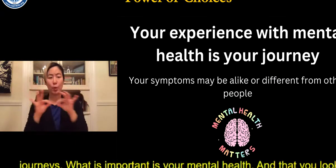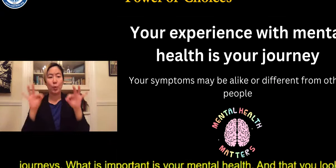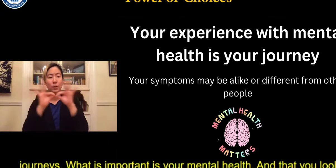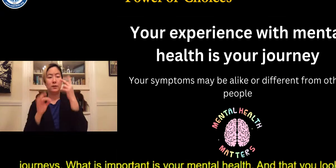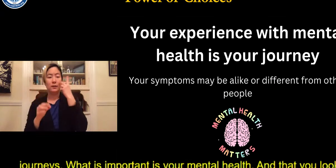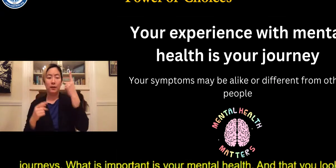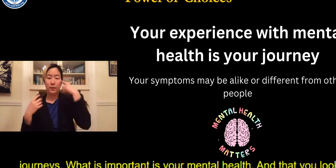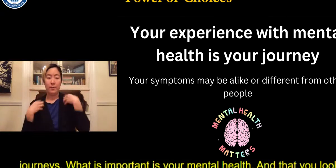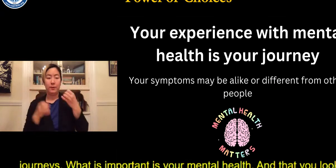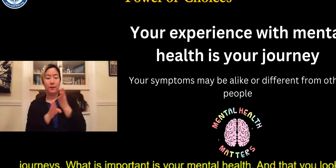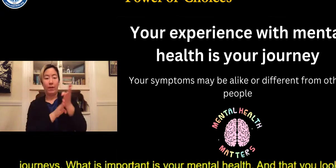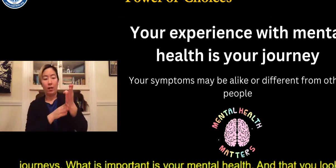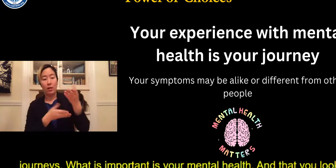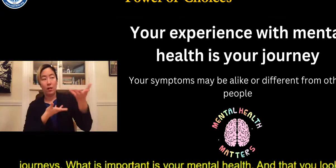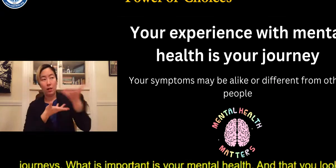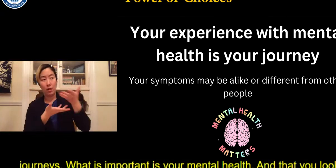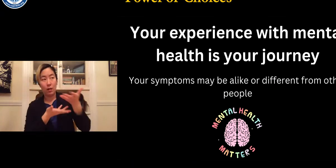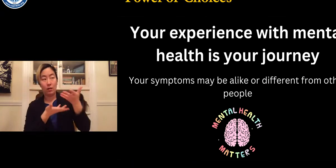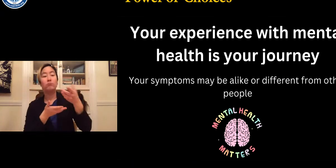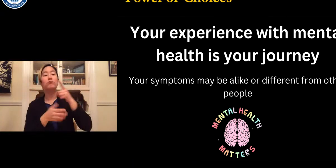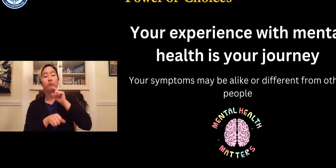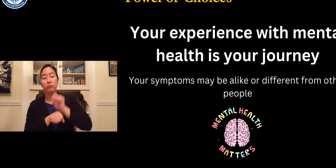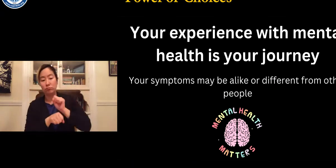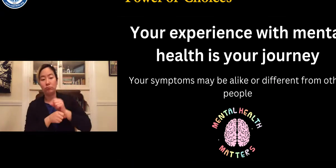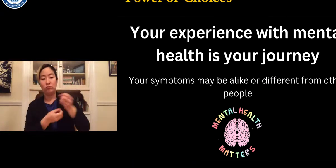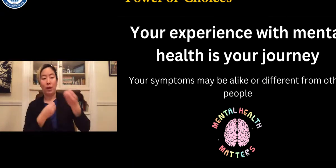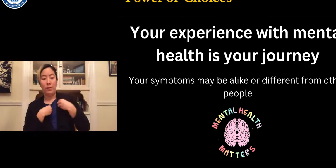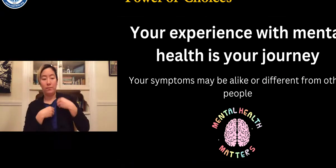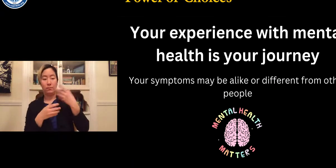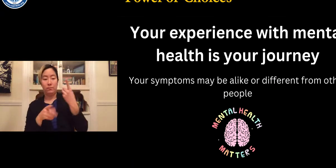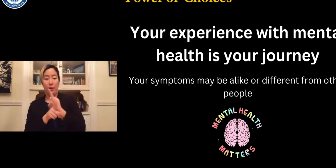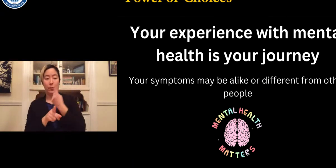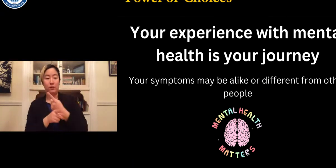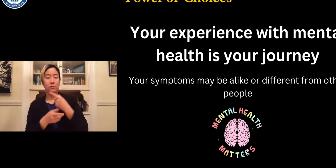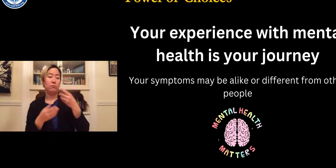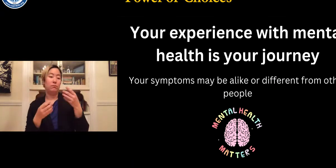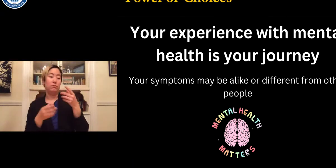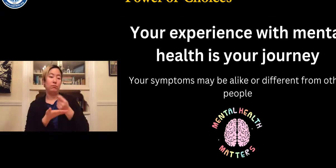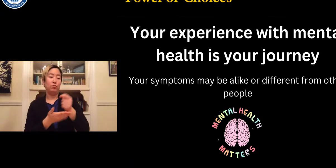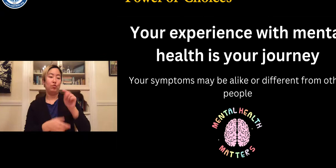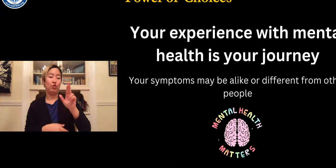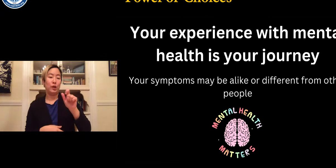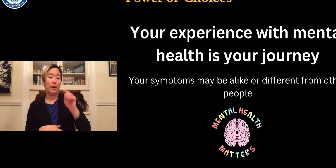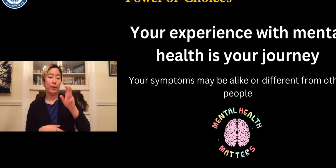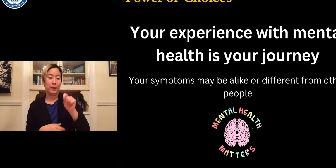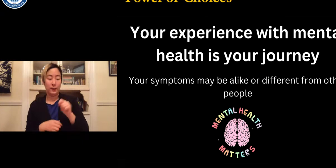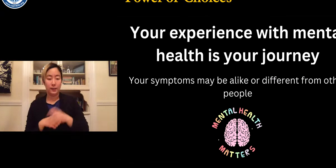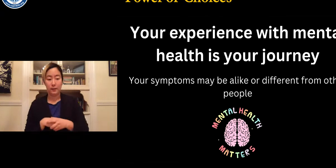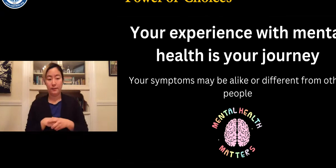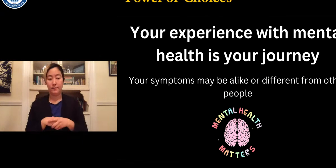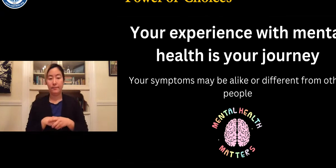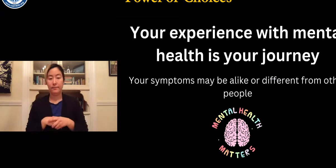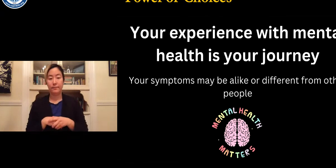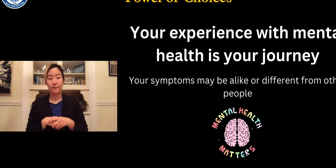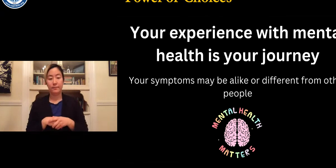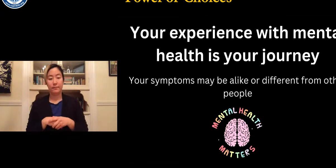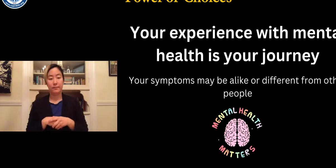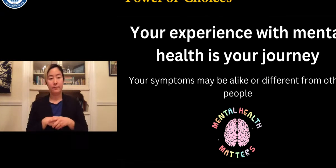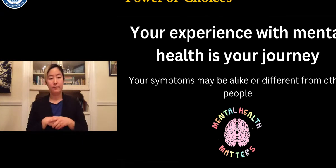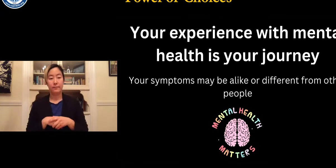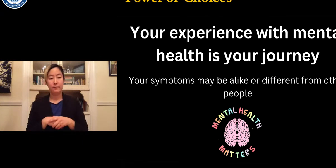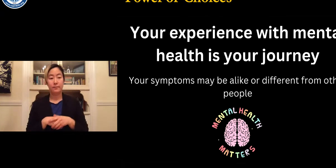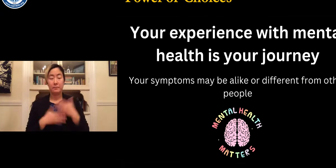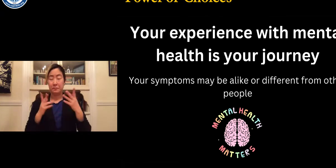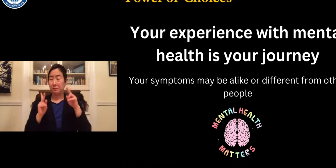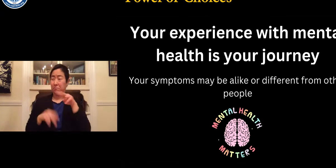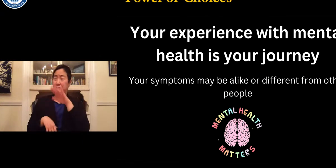Even depression can vary among individuals. And so it's important to visit a mental health professional that